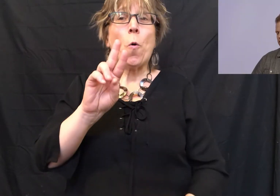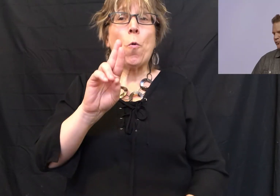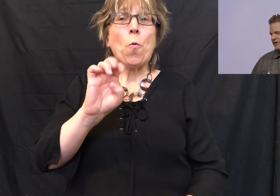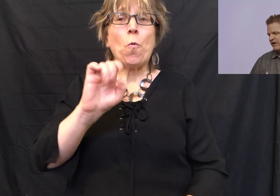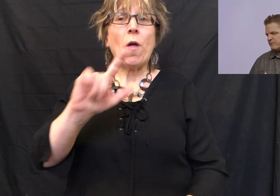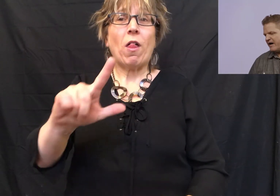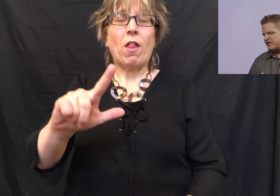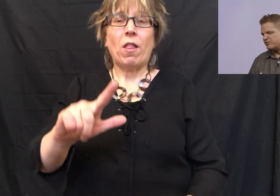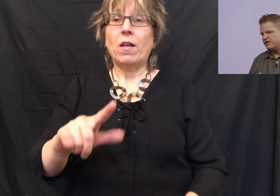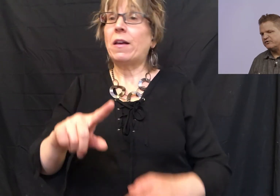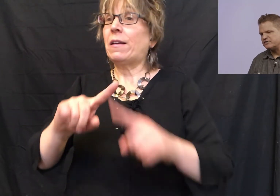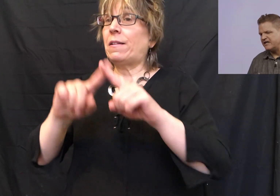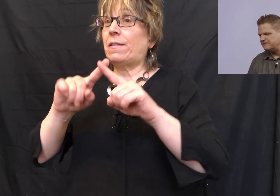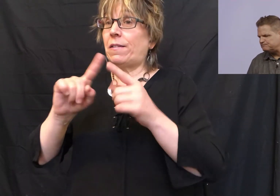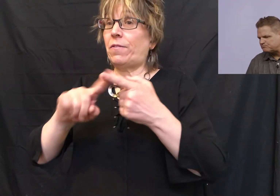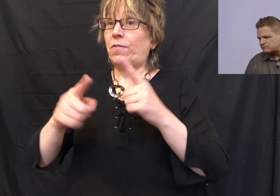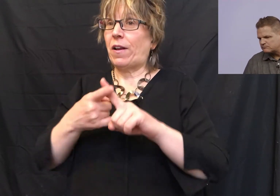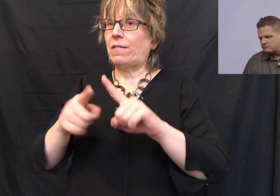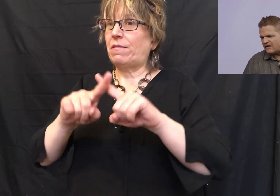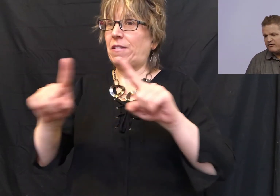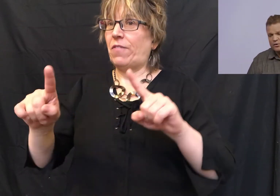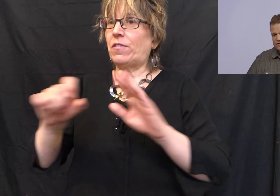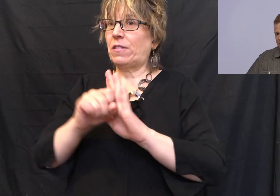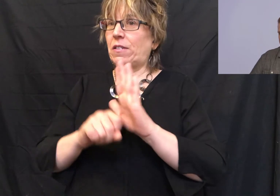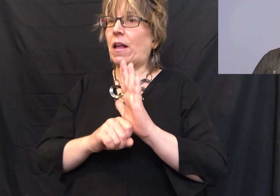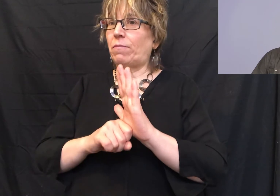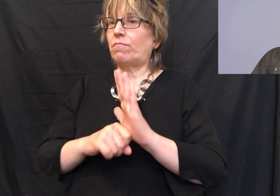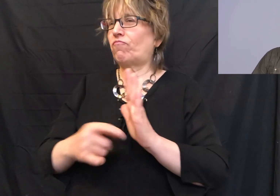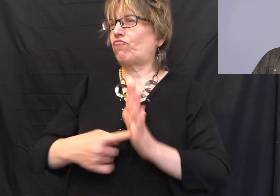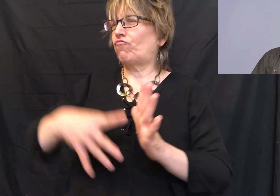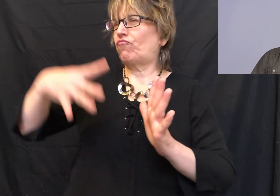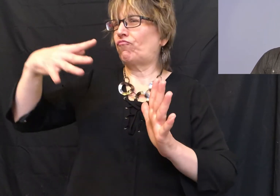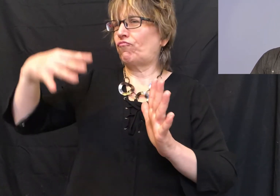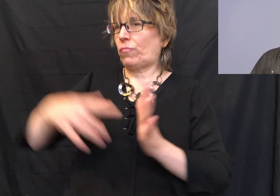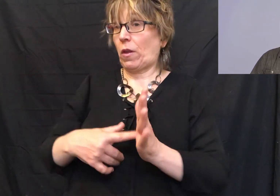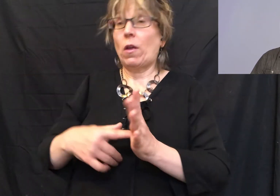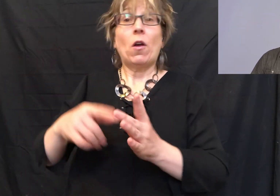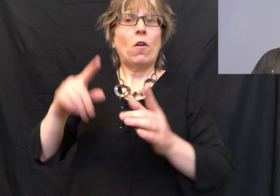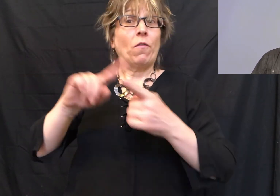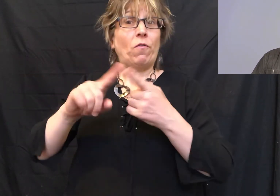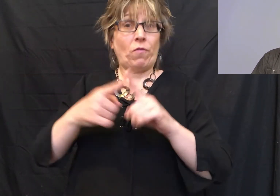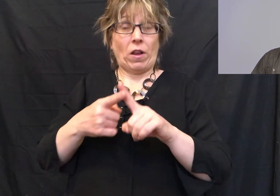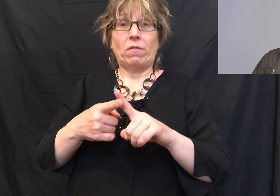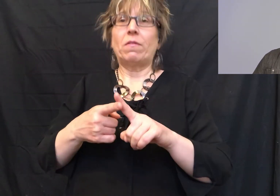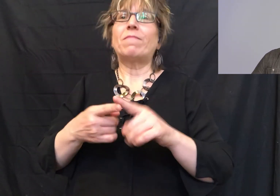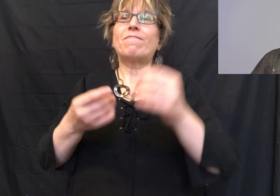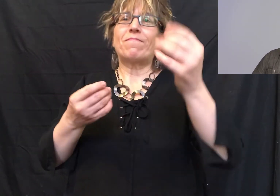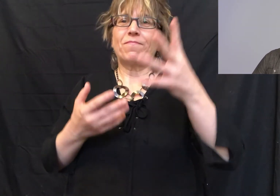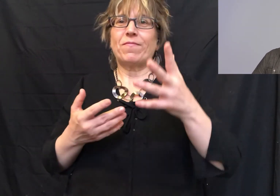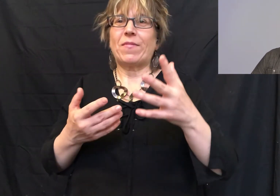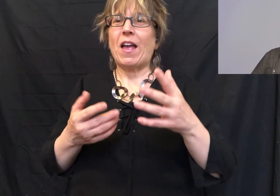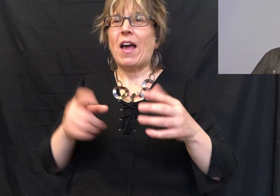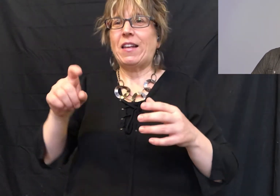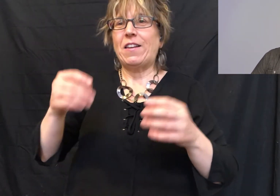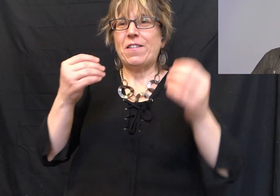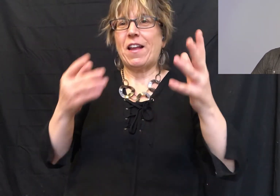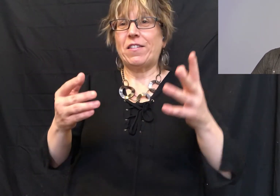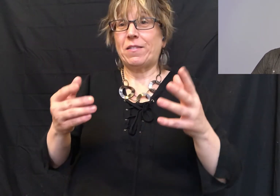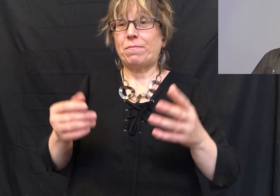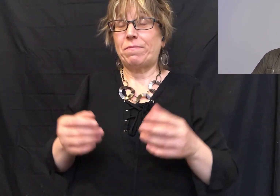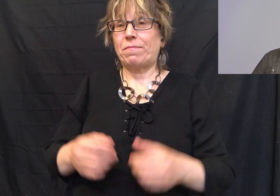I have another friend of mine who's a pastor in another state. Every once in a while, this great friend of mine will call me and he'll just say, "I need to tell you something out